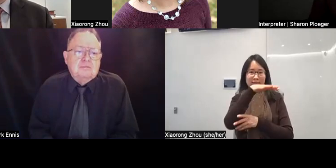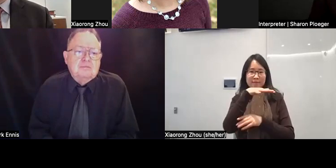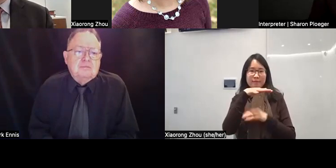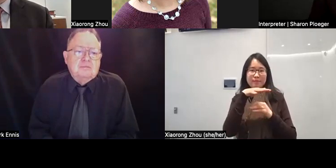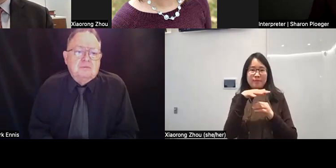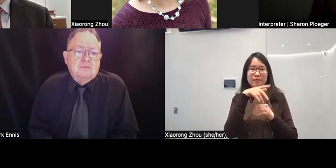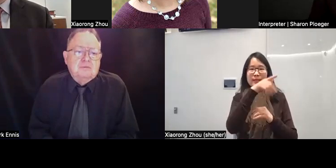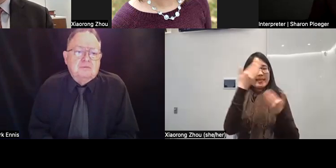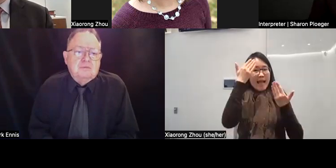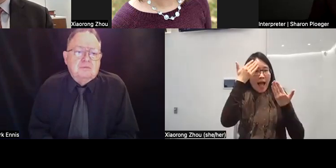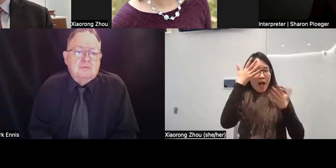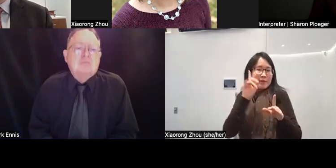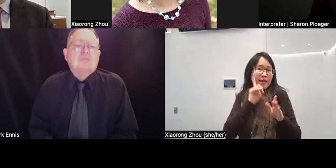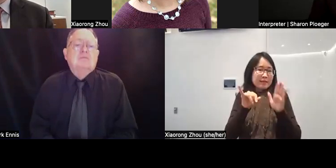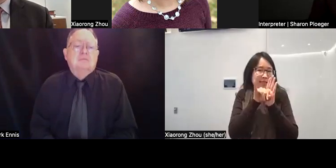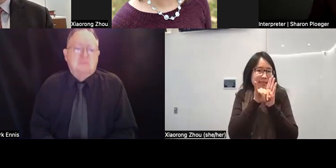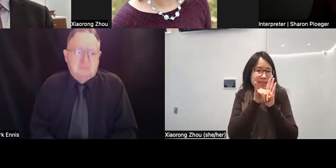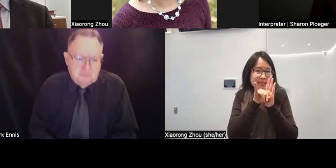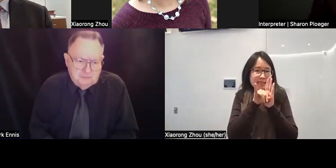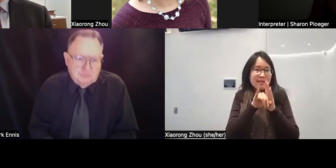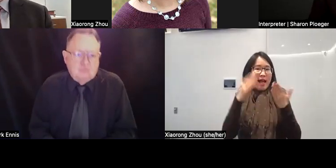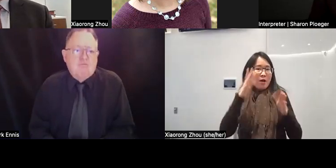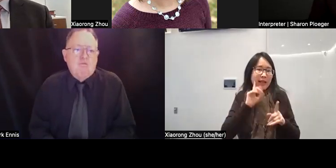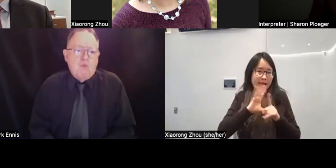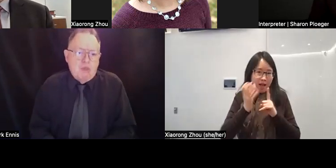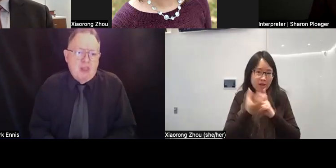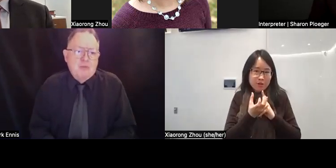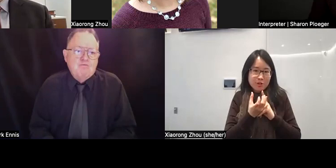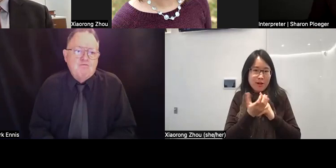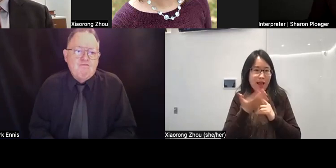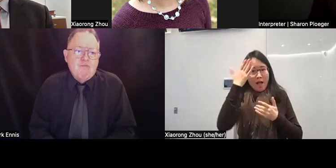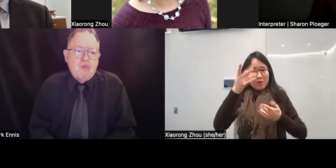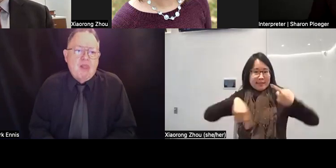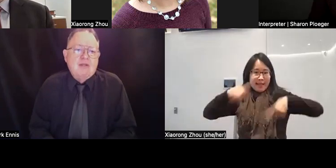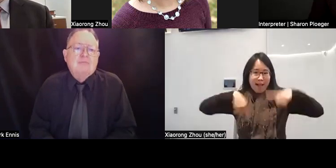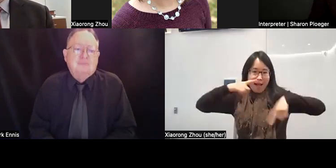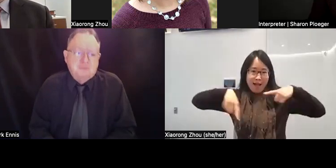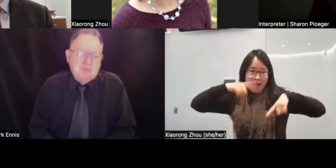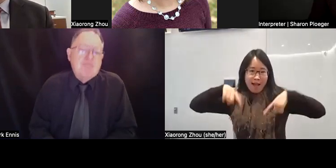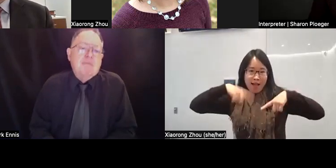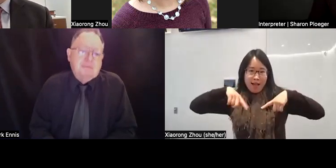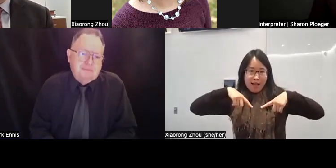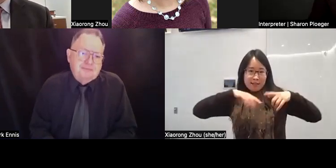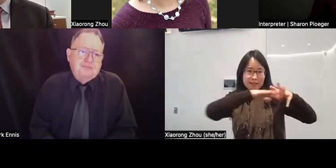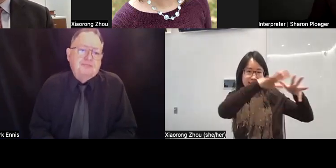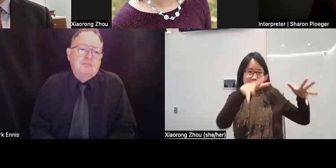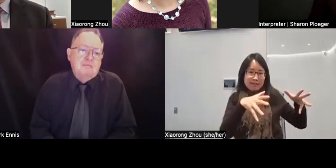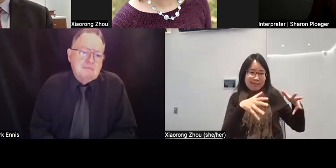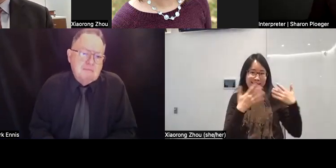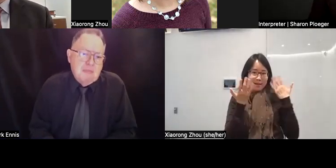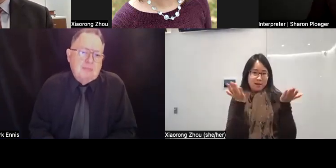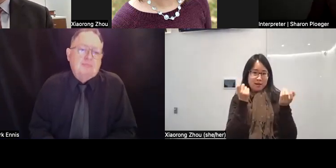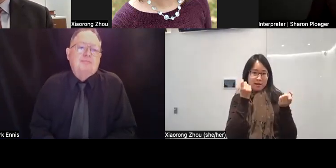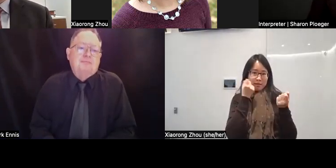So deaf Chinese high school students don't really know their deaf identity, don't know their deaf culture. Some of them don't